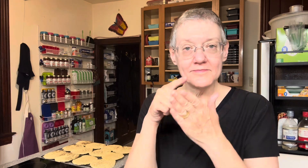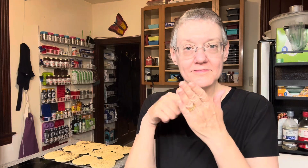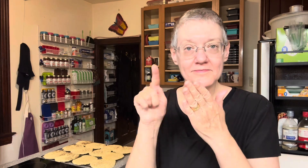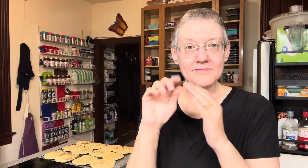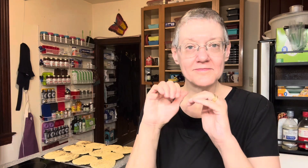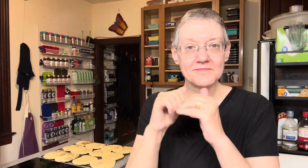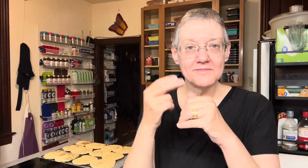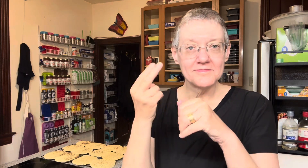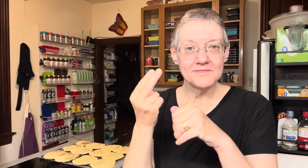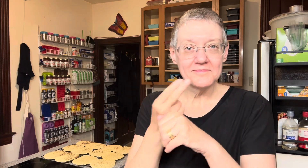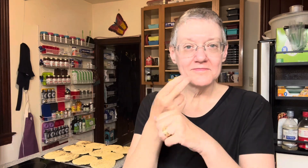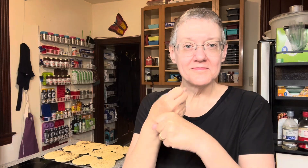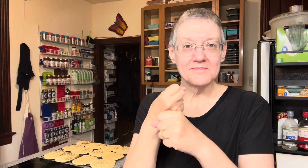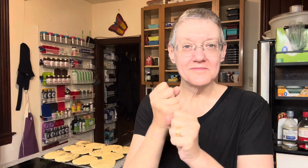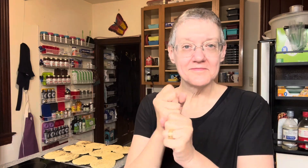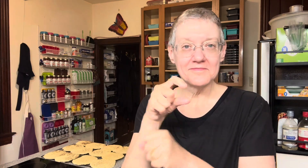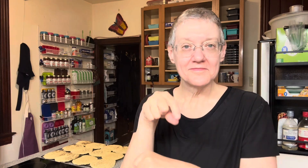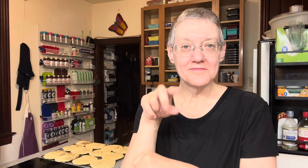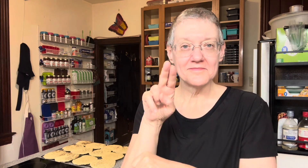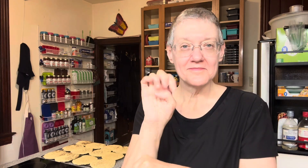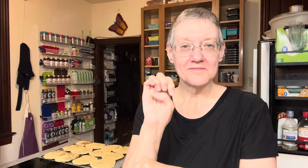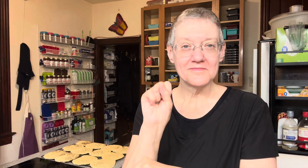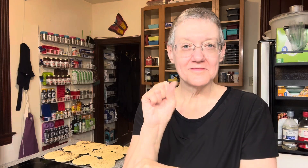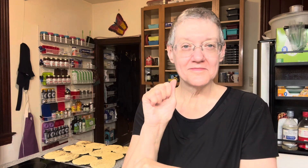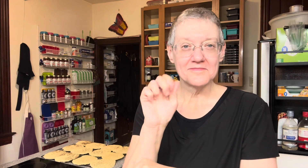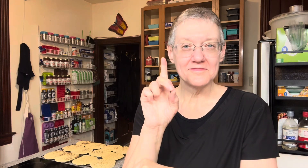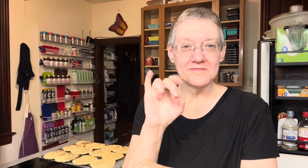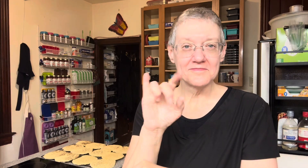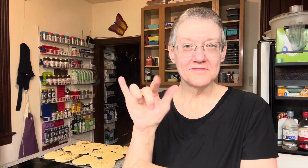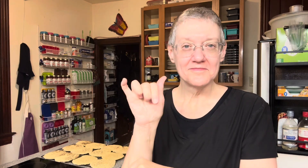Come back and check how we use these to make quesadillas.